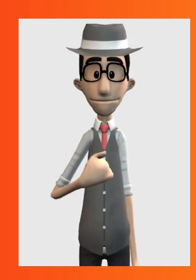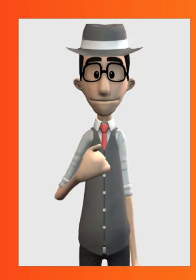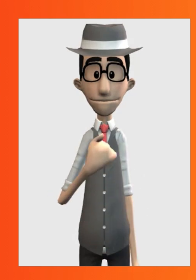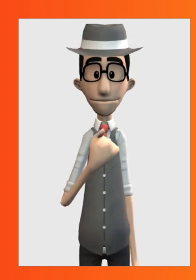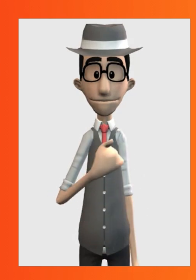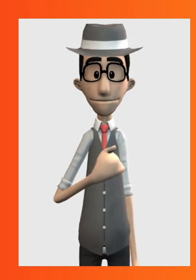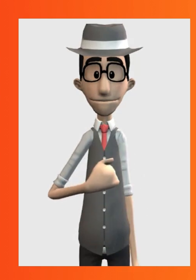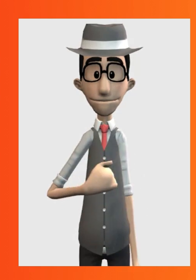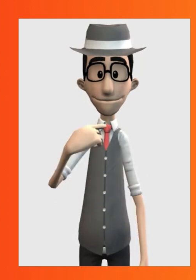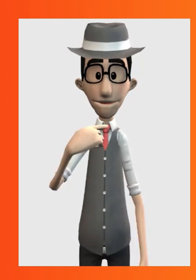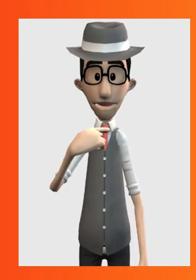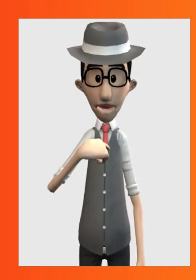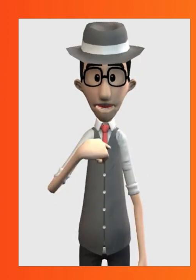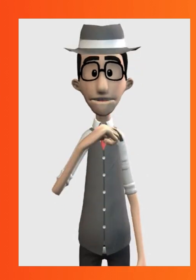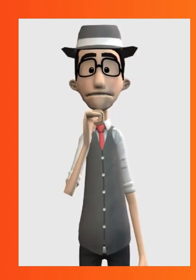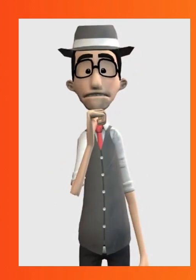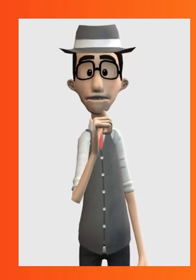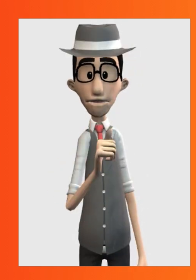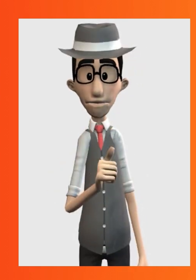I'm sorry, I don't understand.